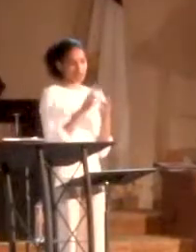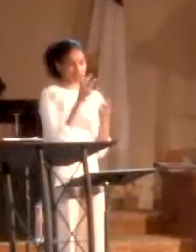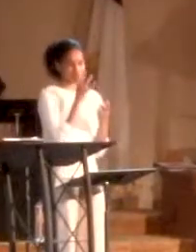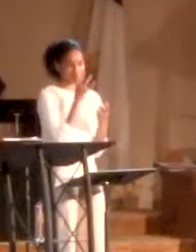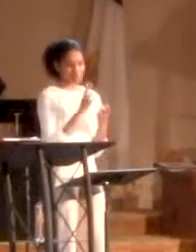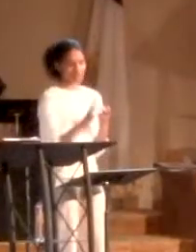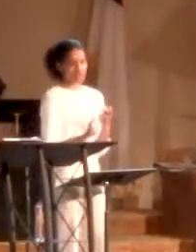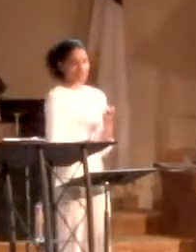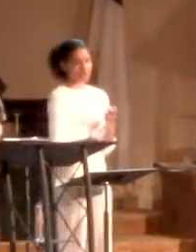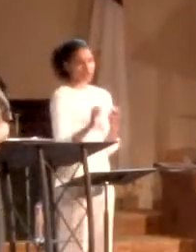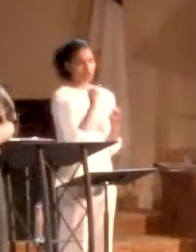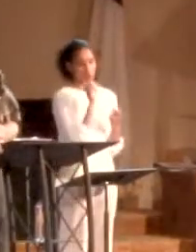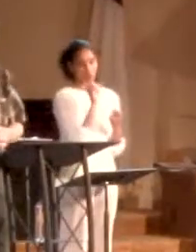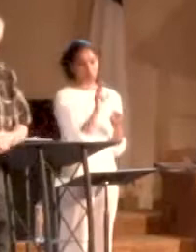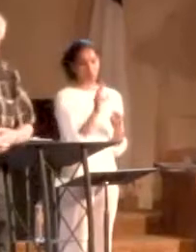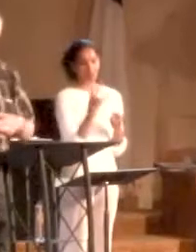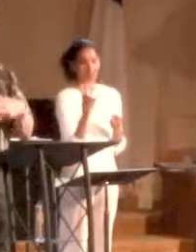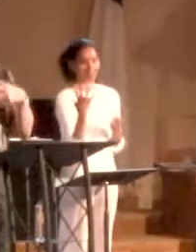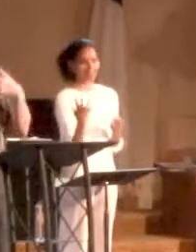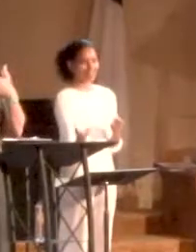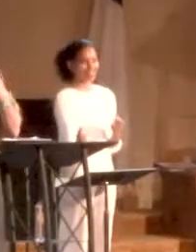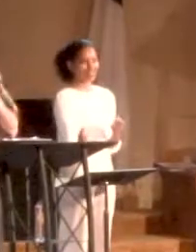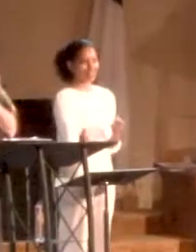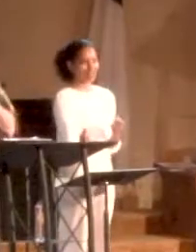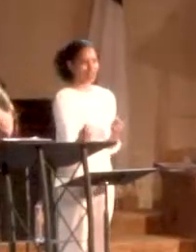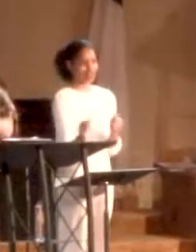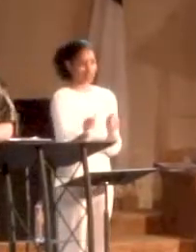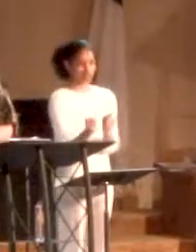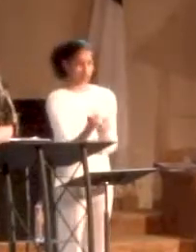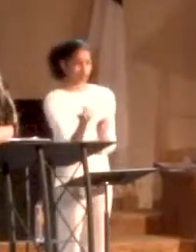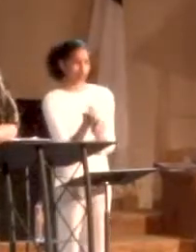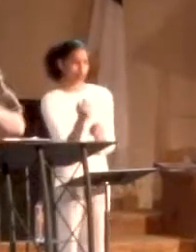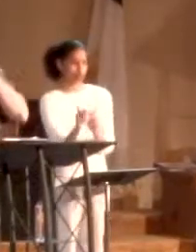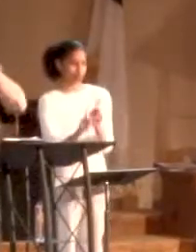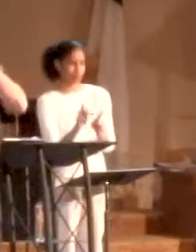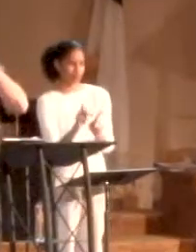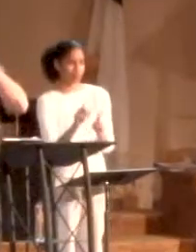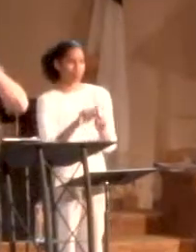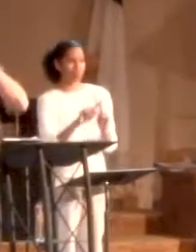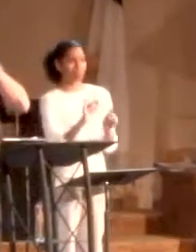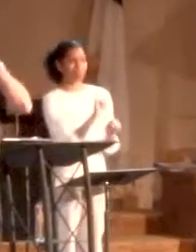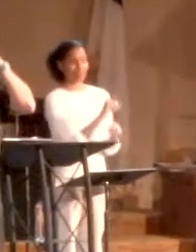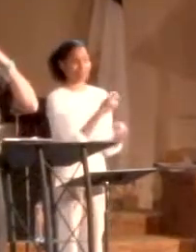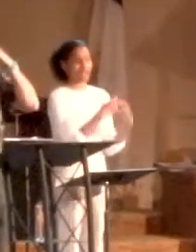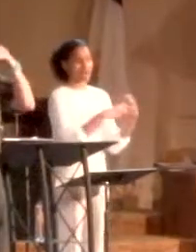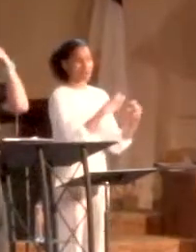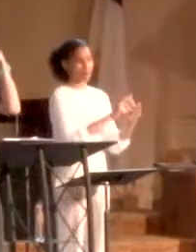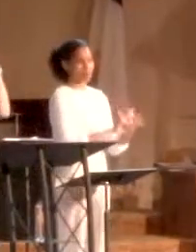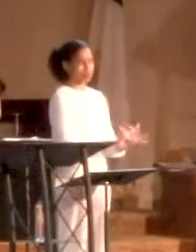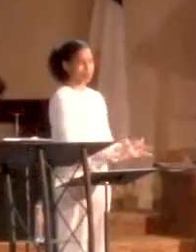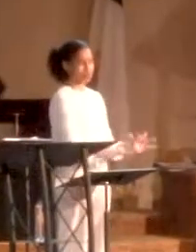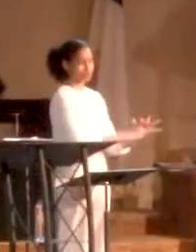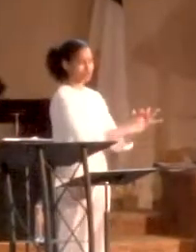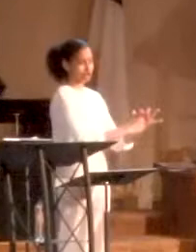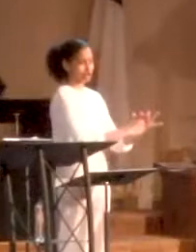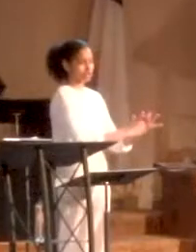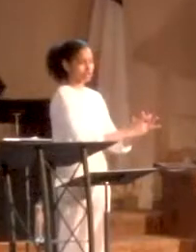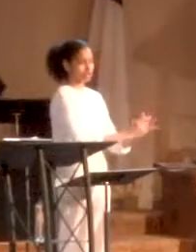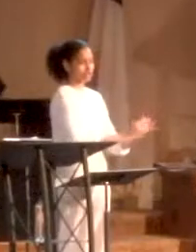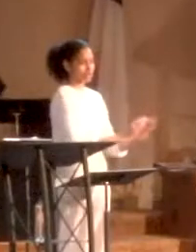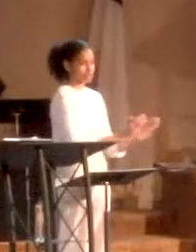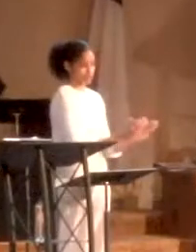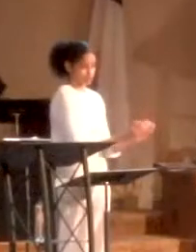from here. It evolves gradually, right up under our noses where we can't really see it.